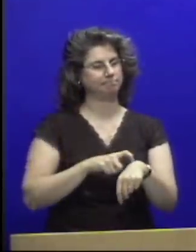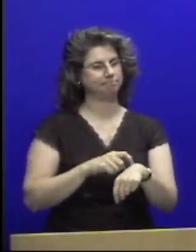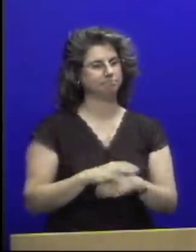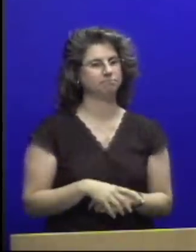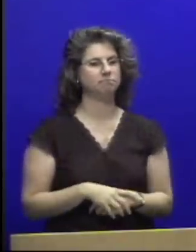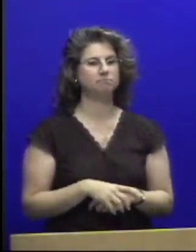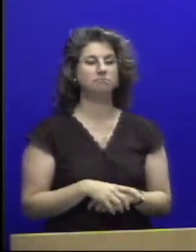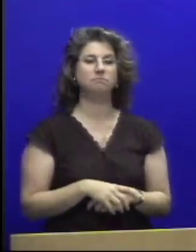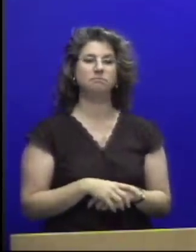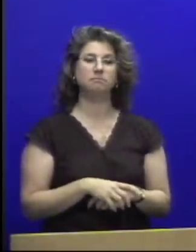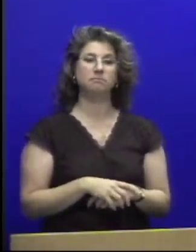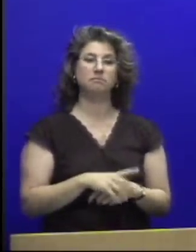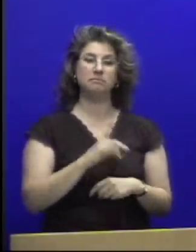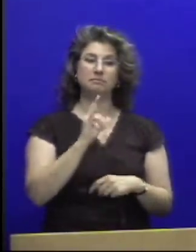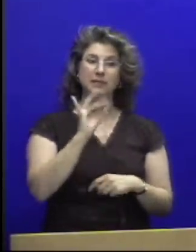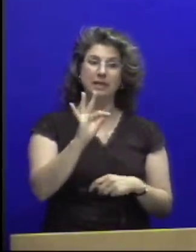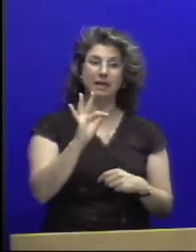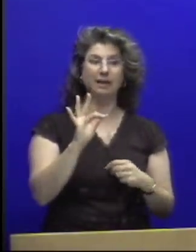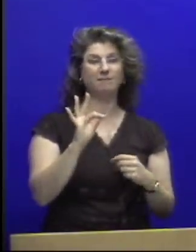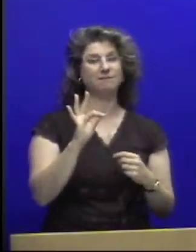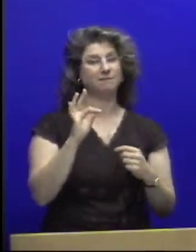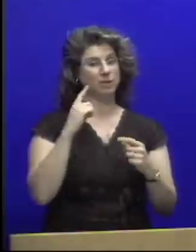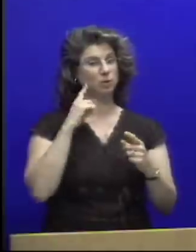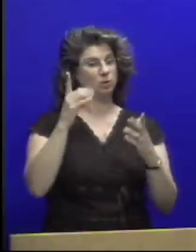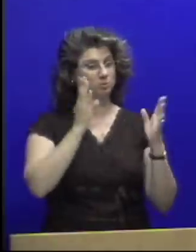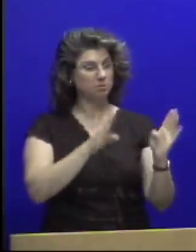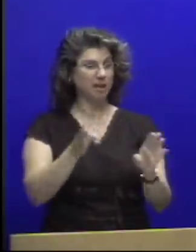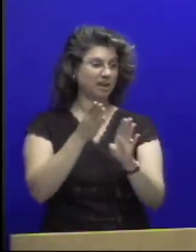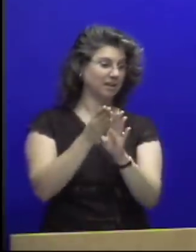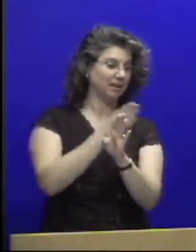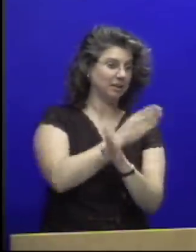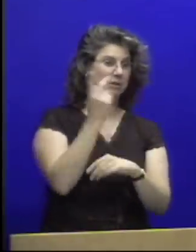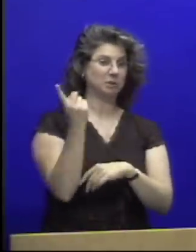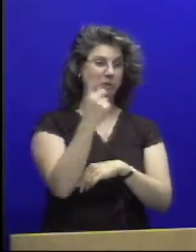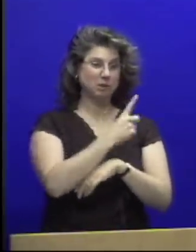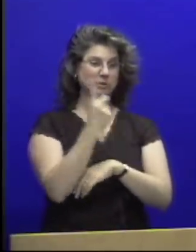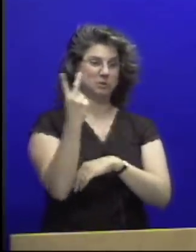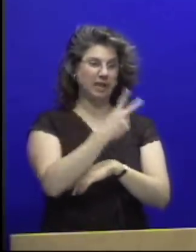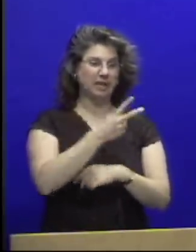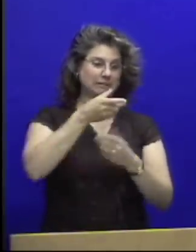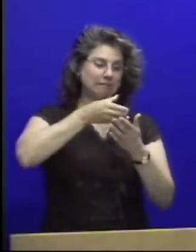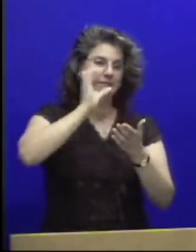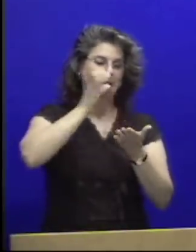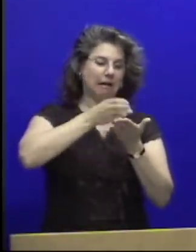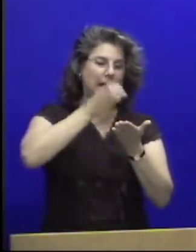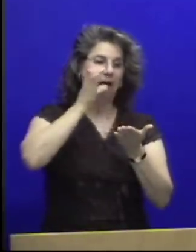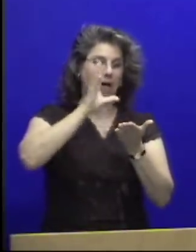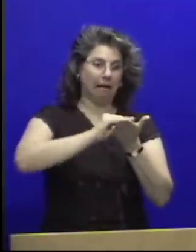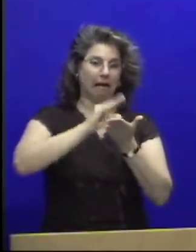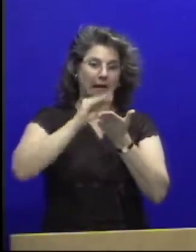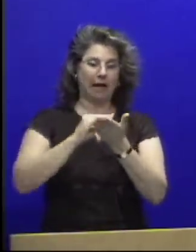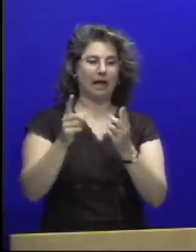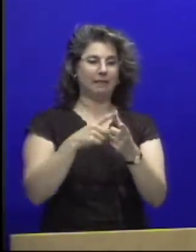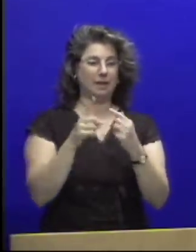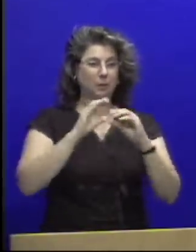And after you've done 2 days of a bowel prep, that's certainly no fun, because that means you'll have to do it